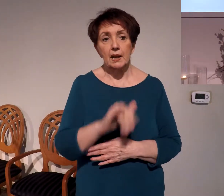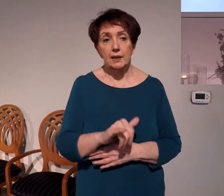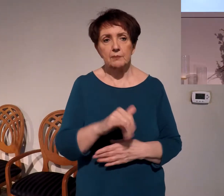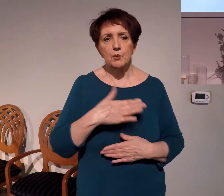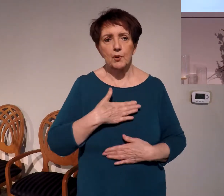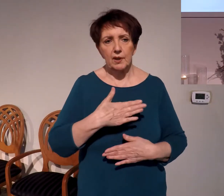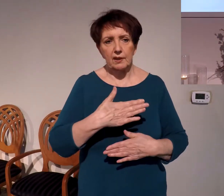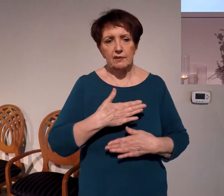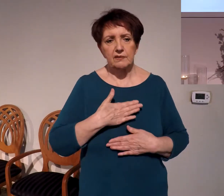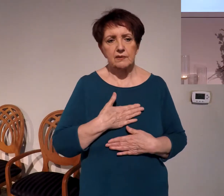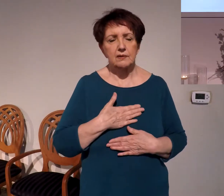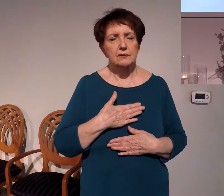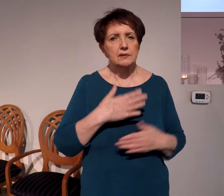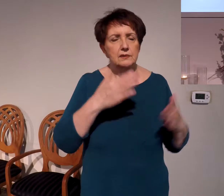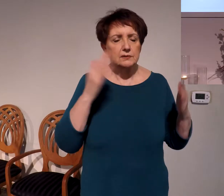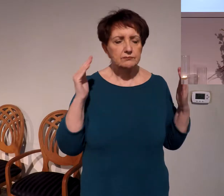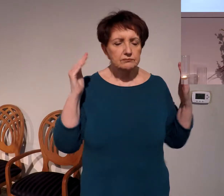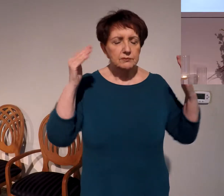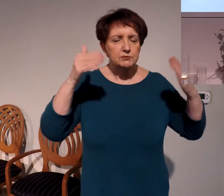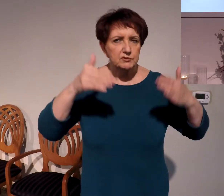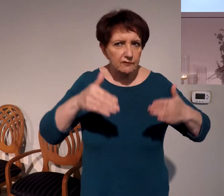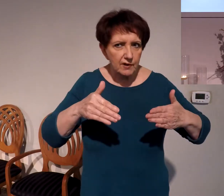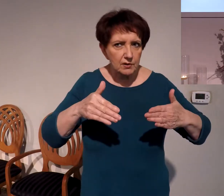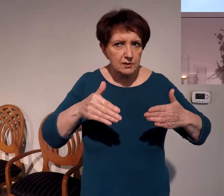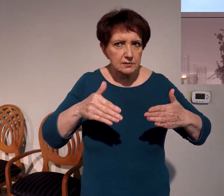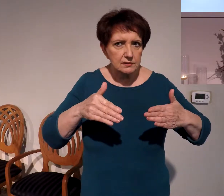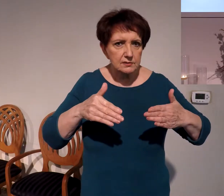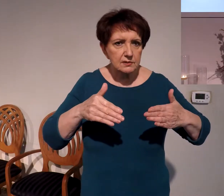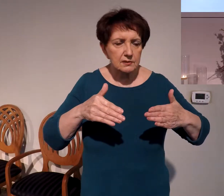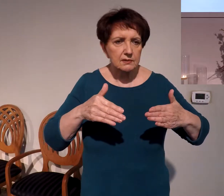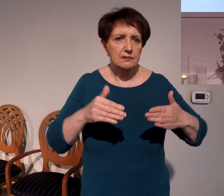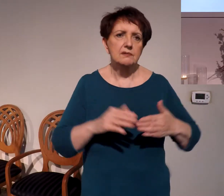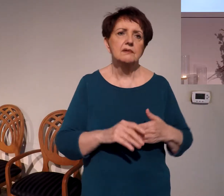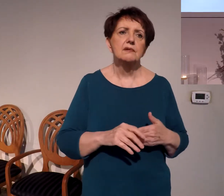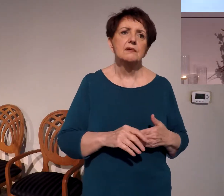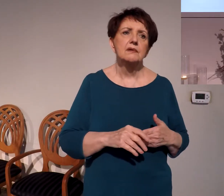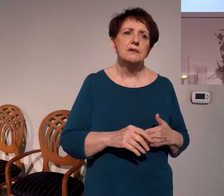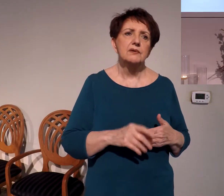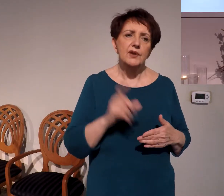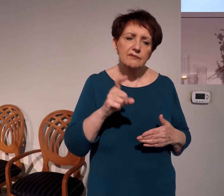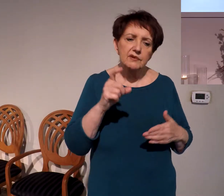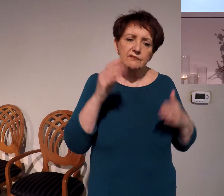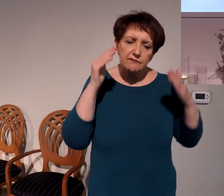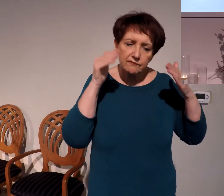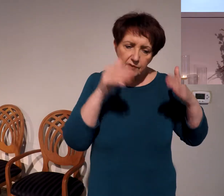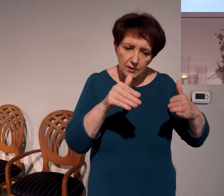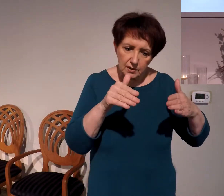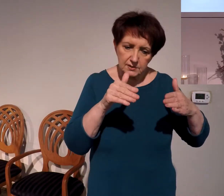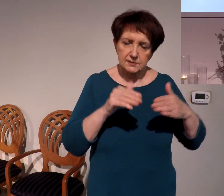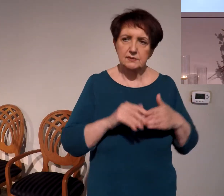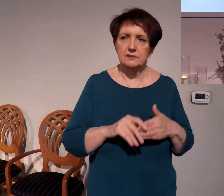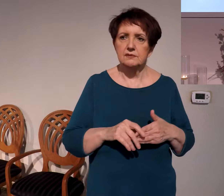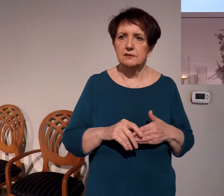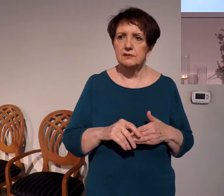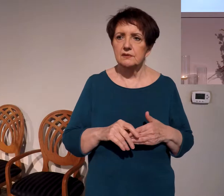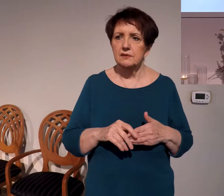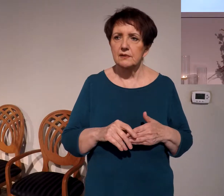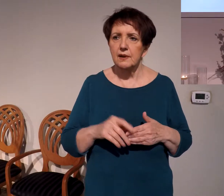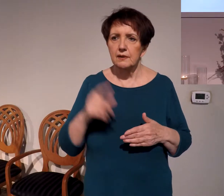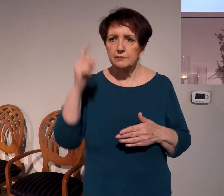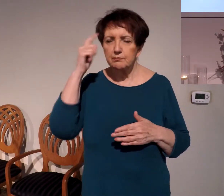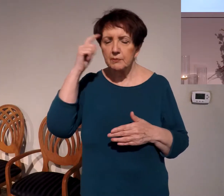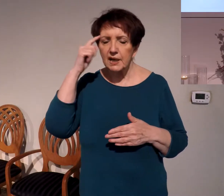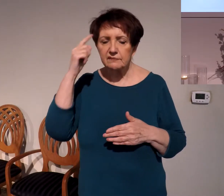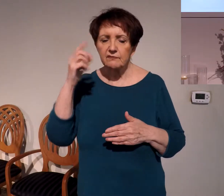us into mindfulness. Why? Because, as someone said in the back, you have to concentrate. You have to be mindful of